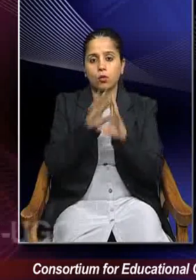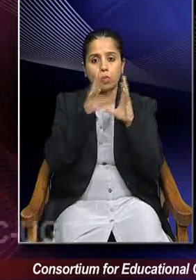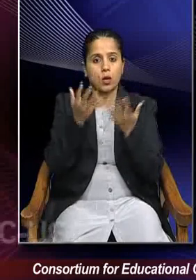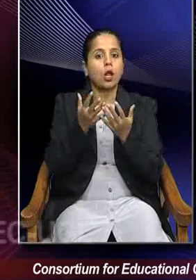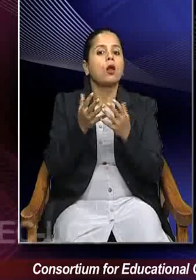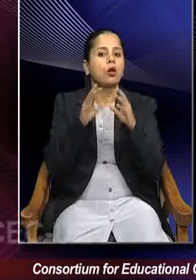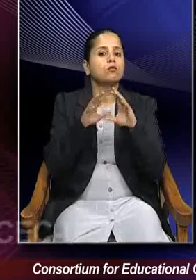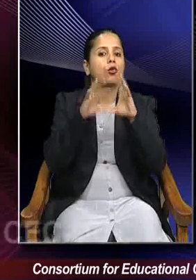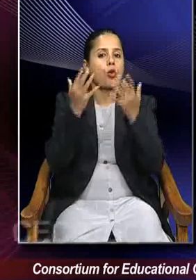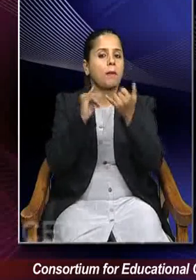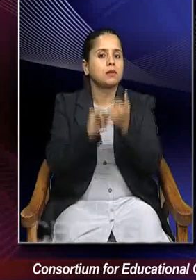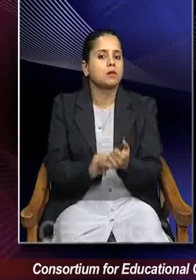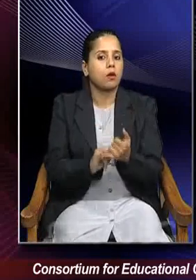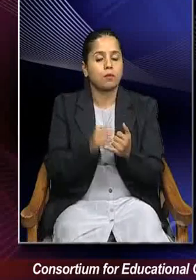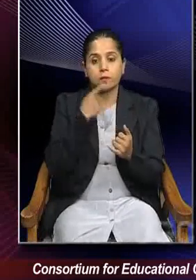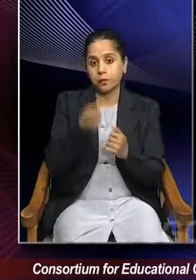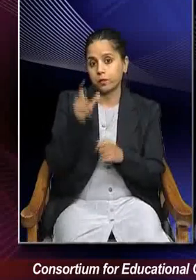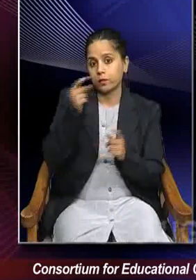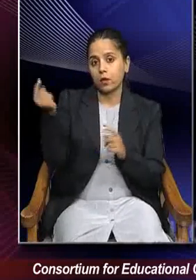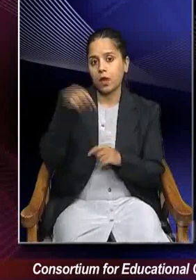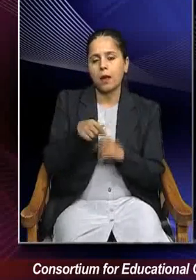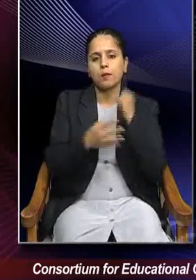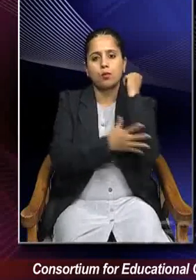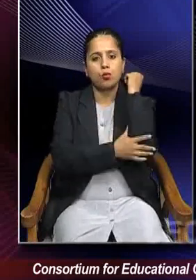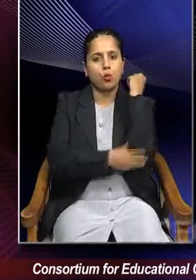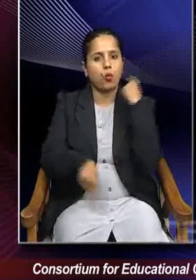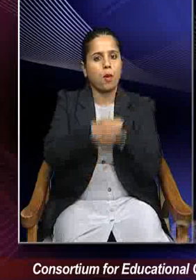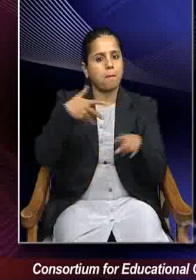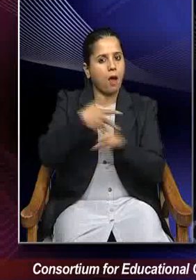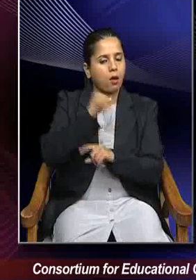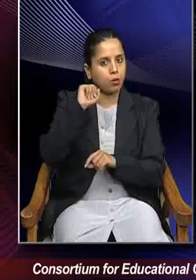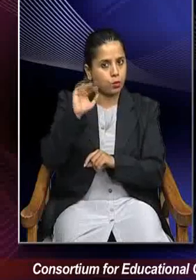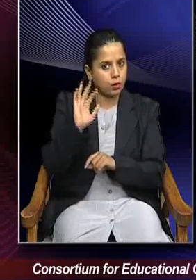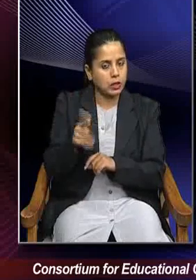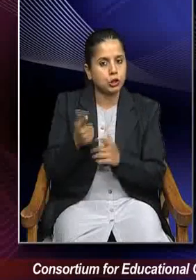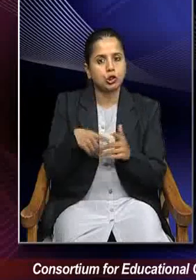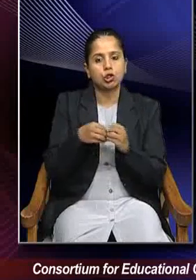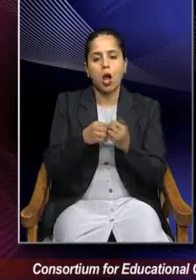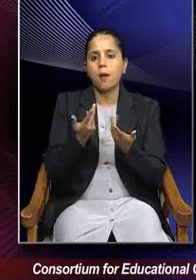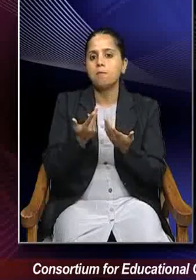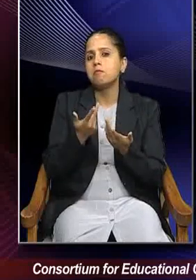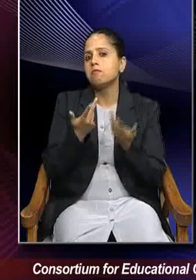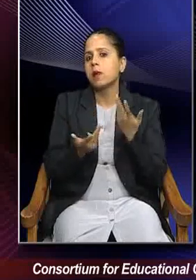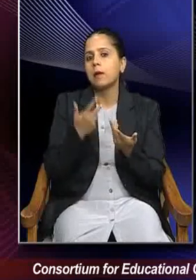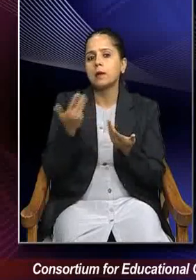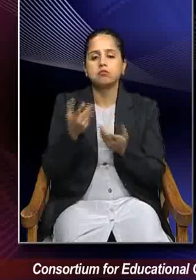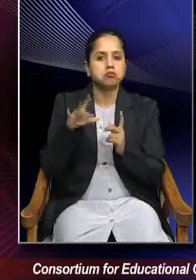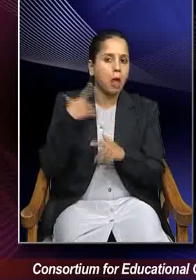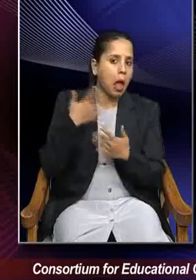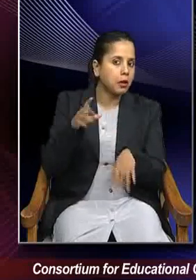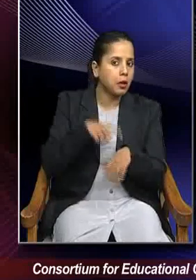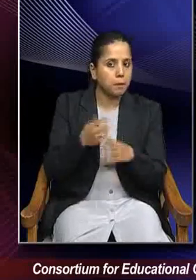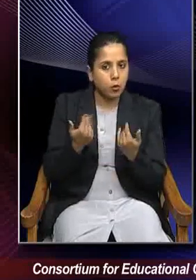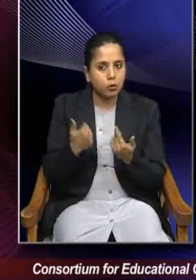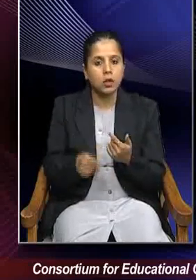south, particularly among people who come from poor backgrounds, who do not have job security, employment security,